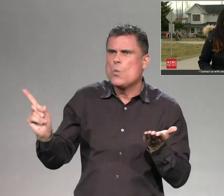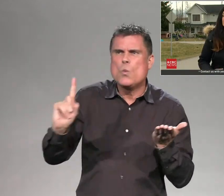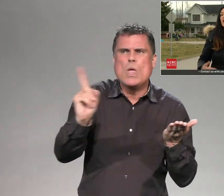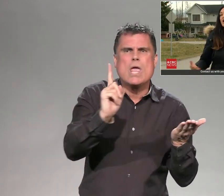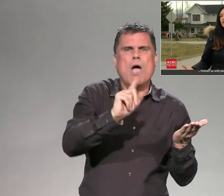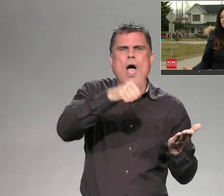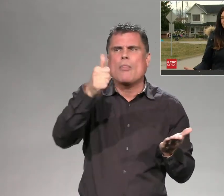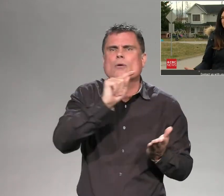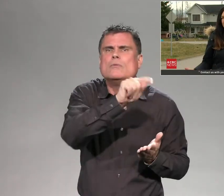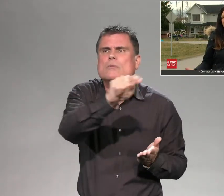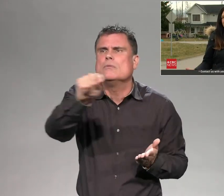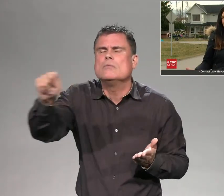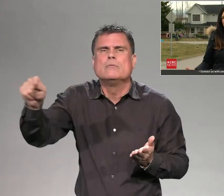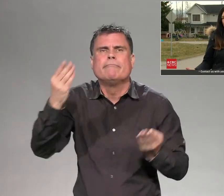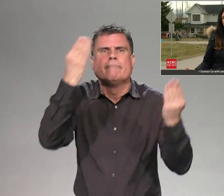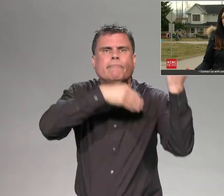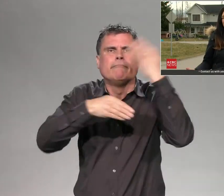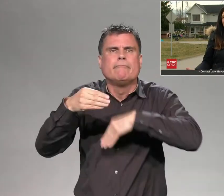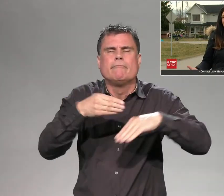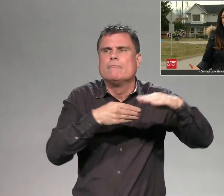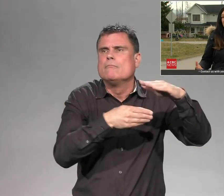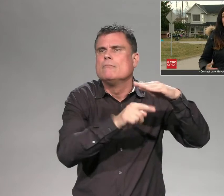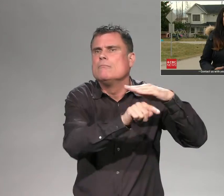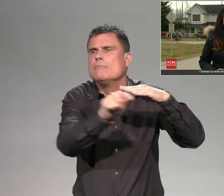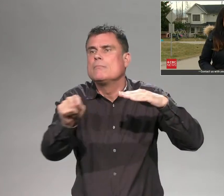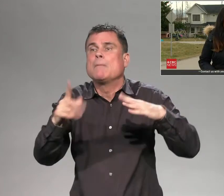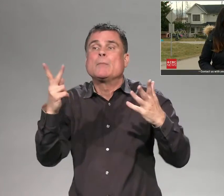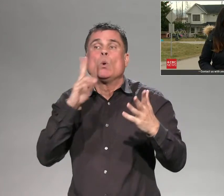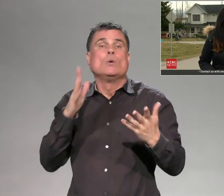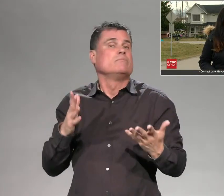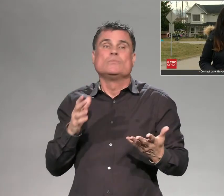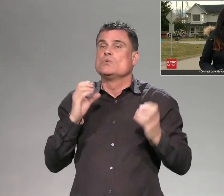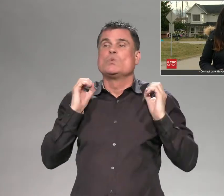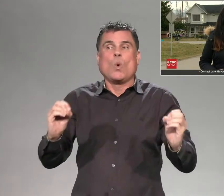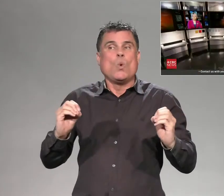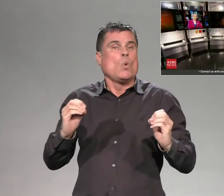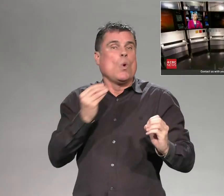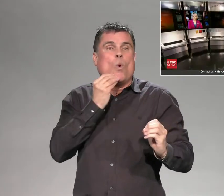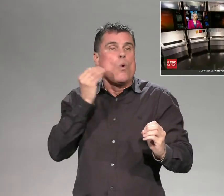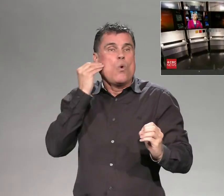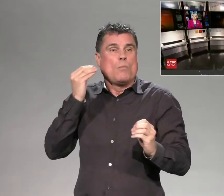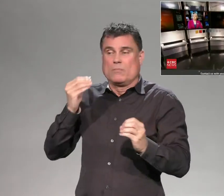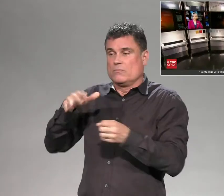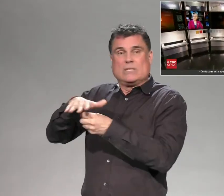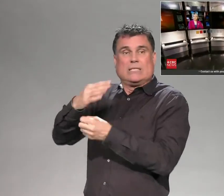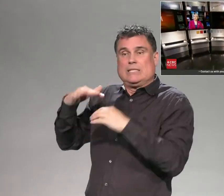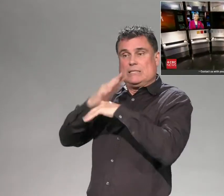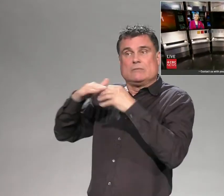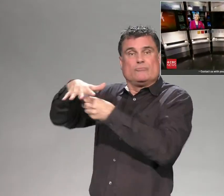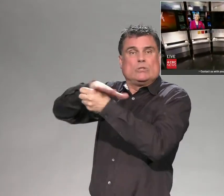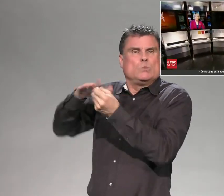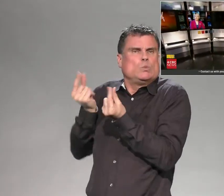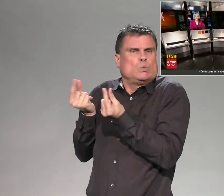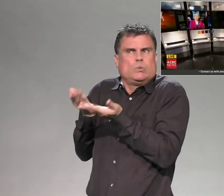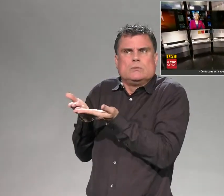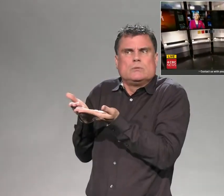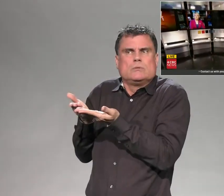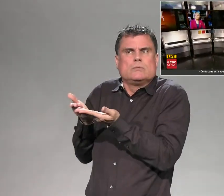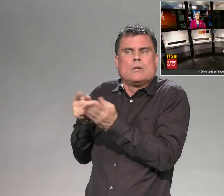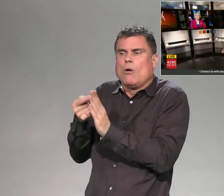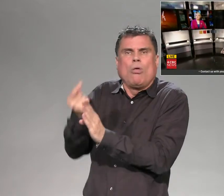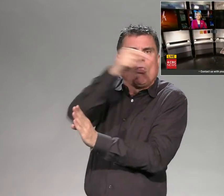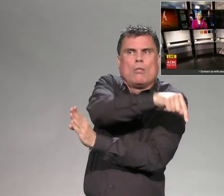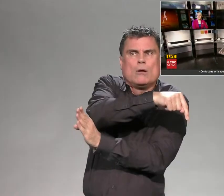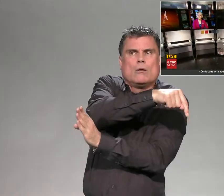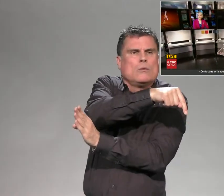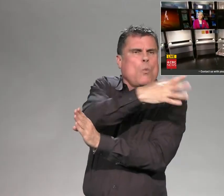off reserve, off their traditional territory, not being prioritized? And so, Dr. Henry, that question to you, can